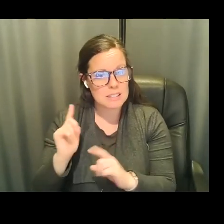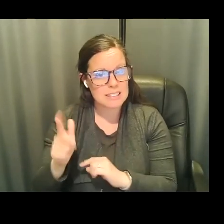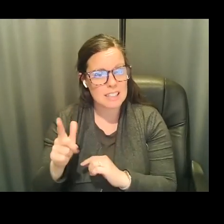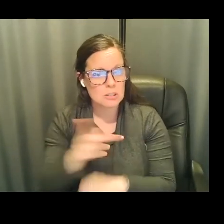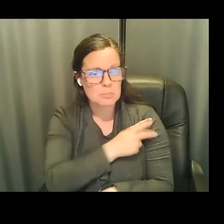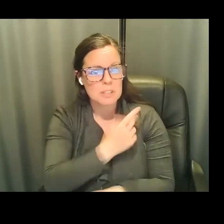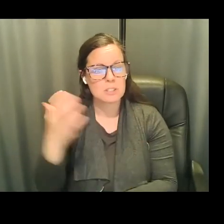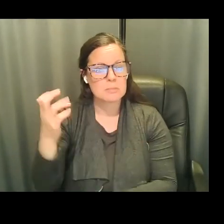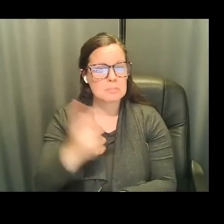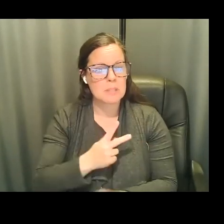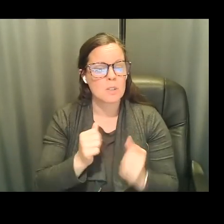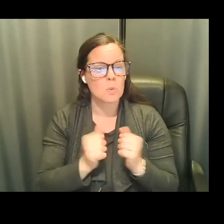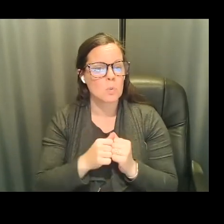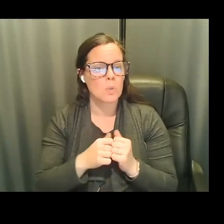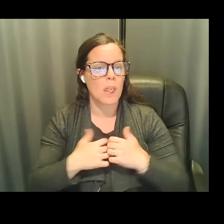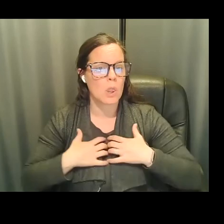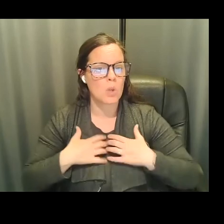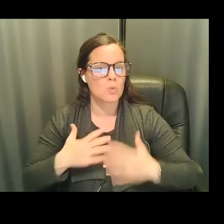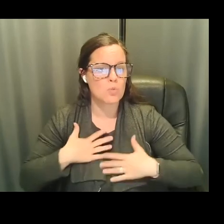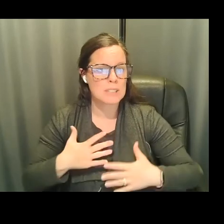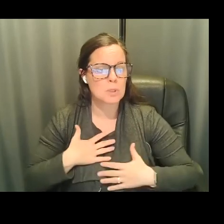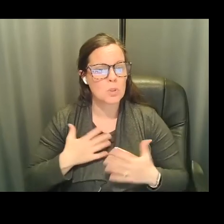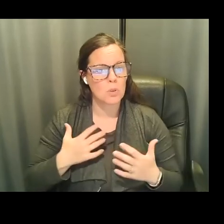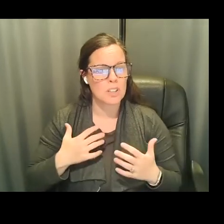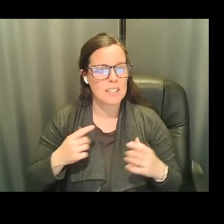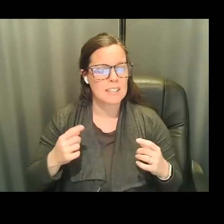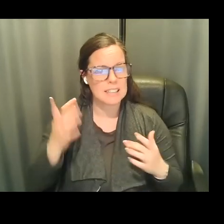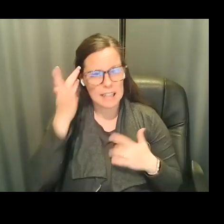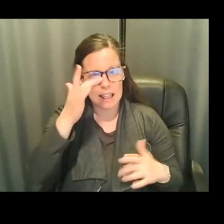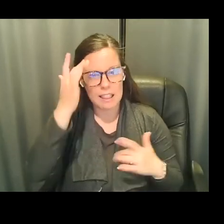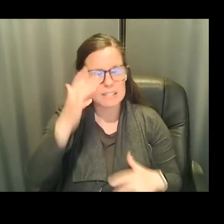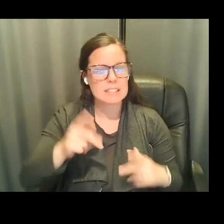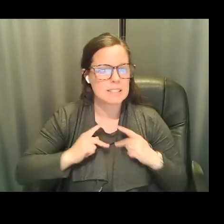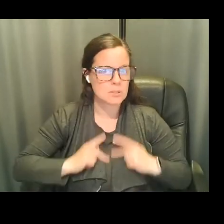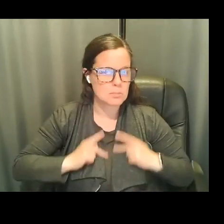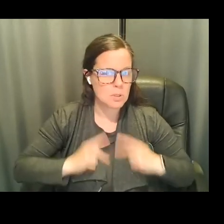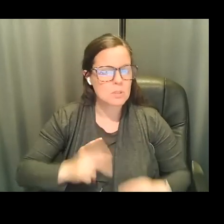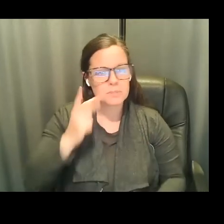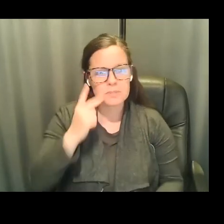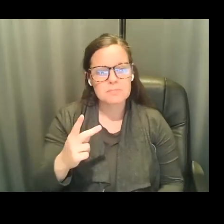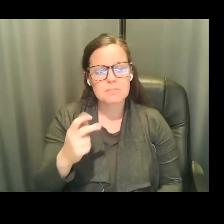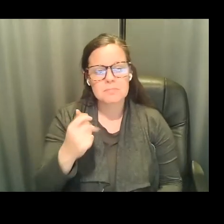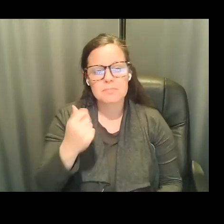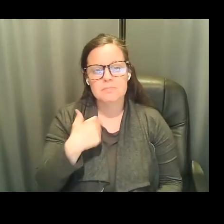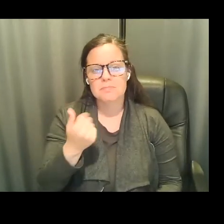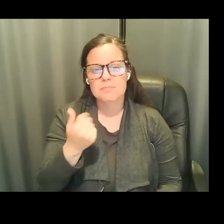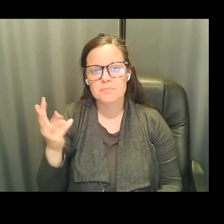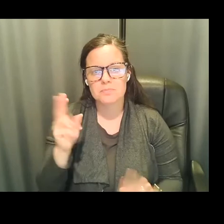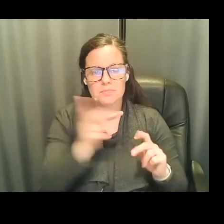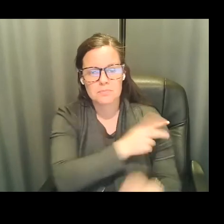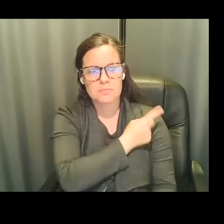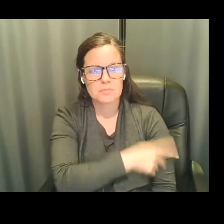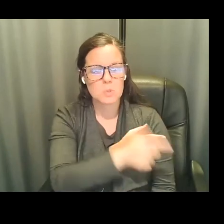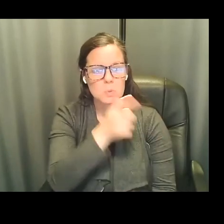call respiratory illness and pneumonias. We've seen, we have a few patients who